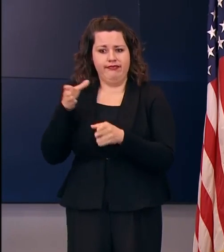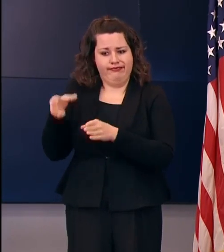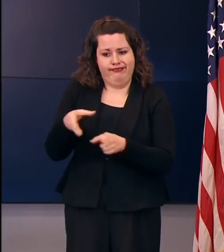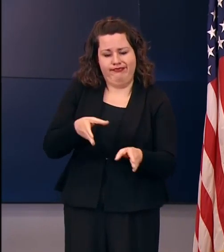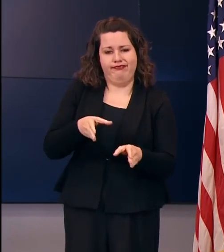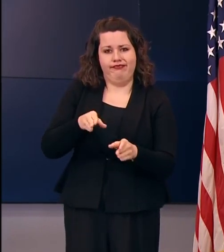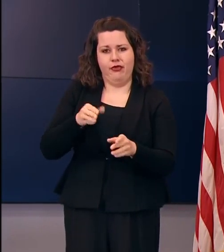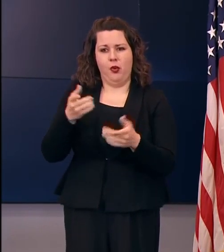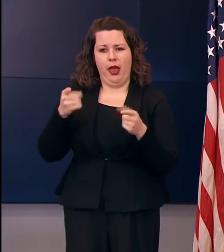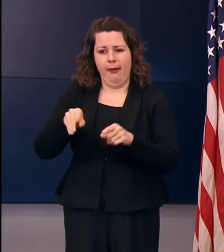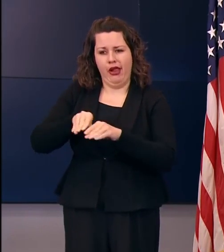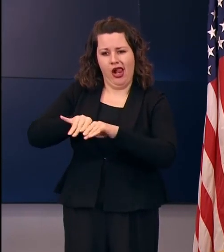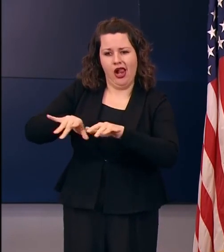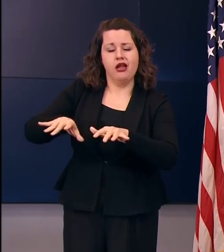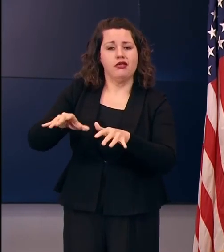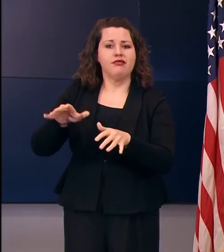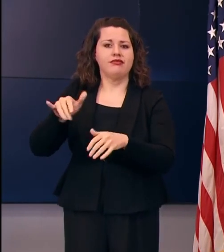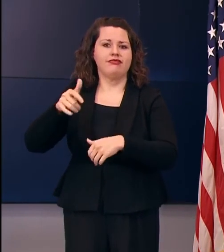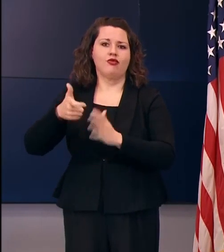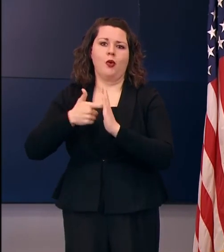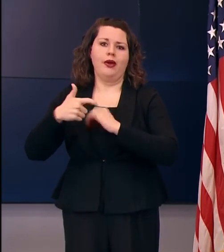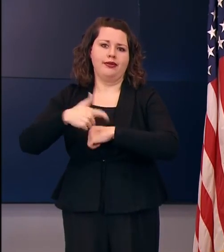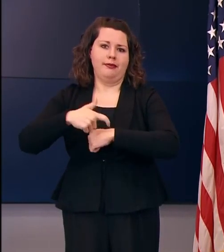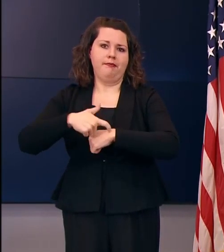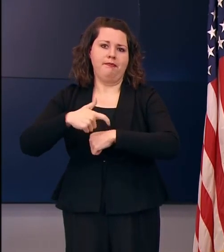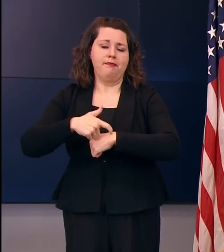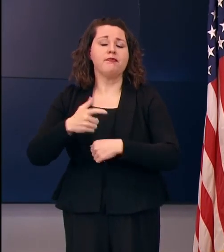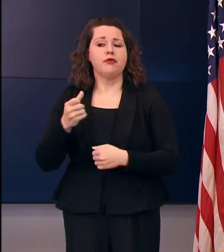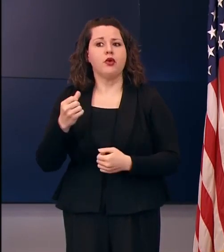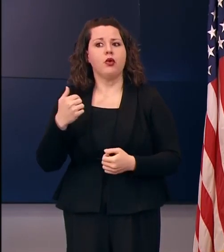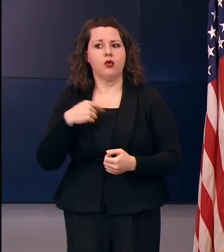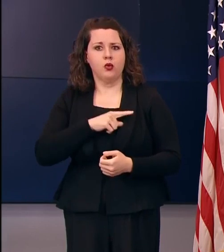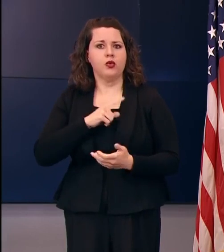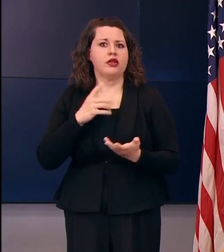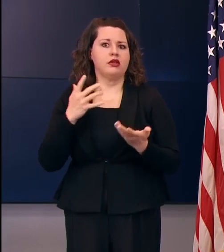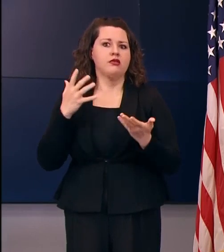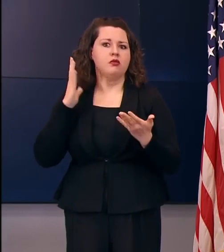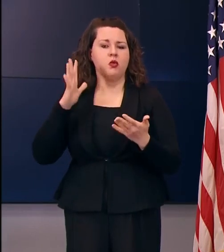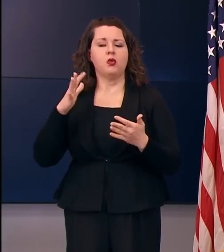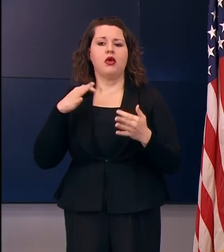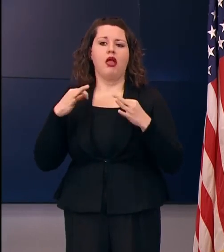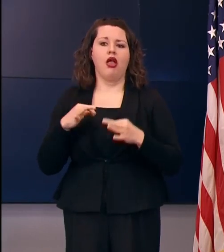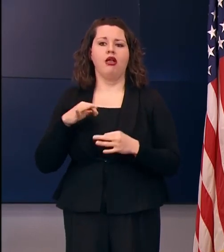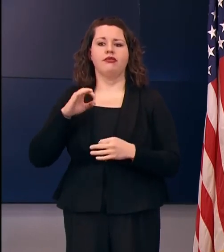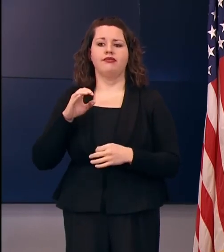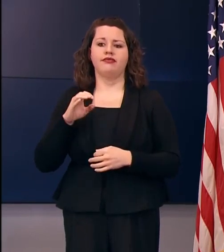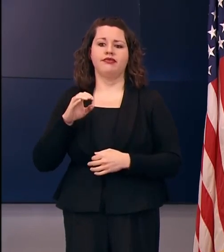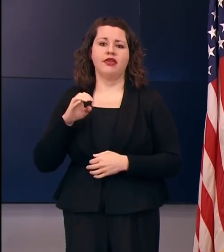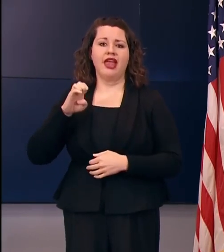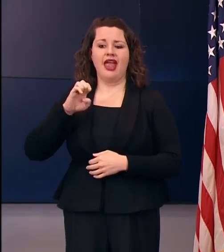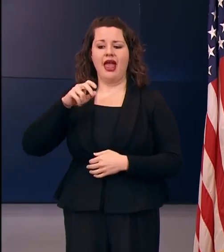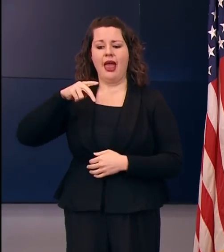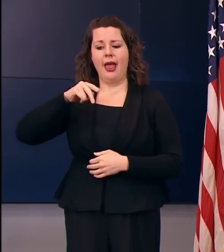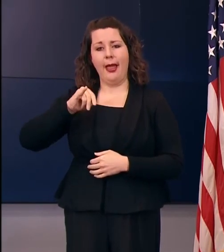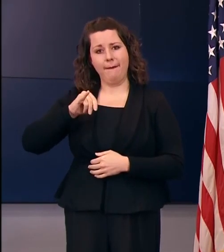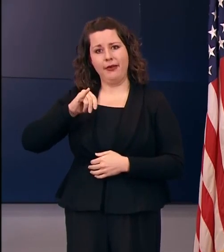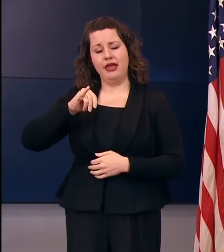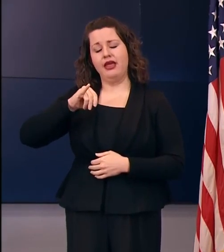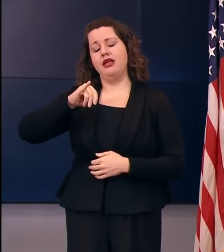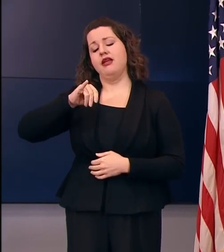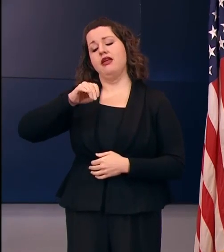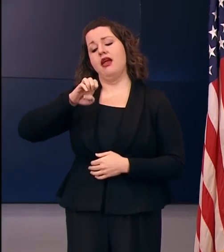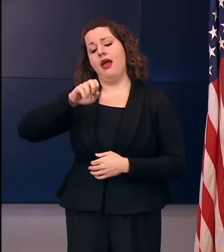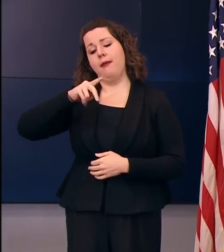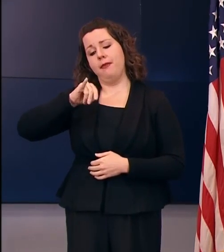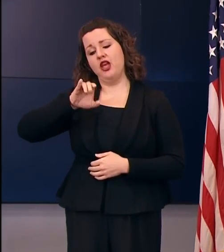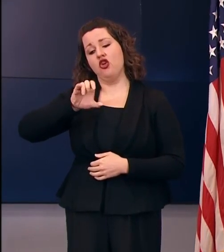illness in a population is time. And so often you'll hear us talk about an epidemic or epi curve. And this is